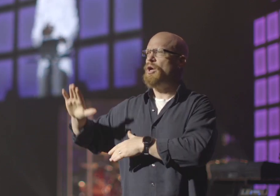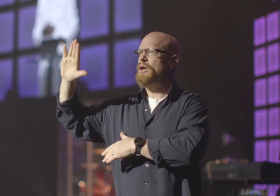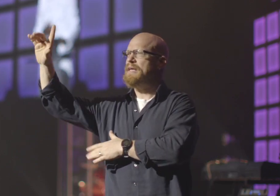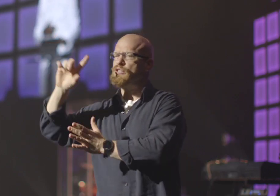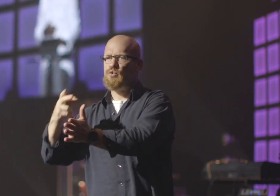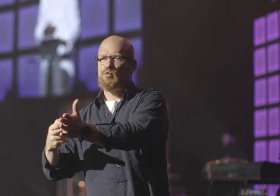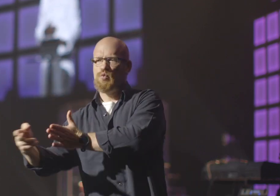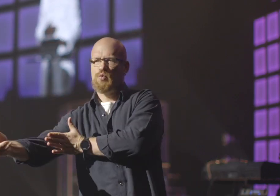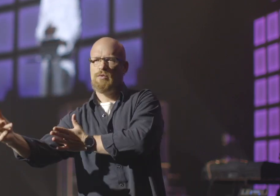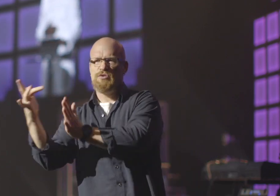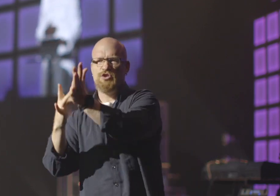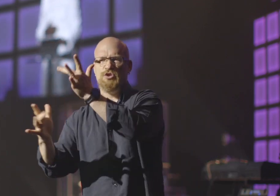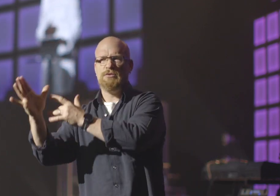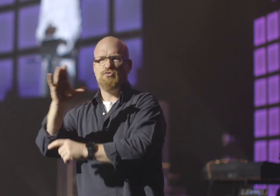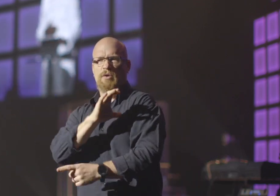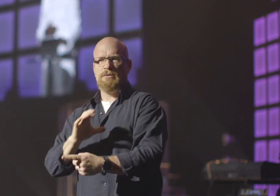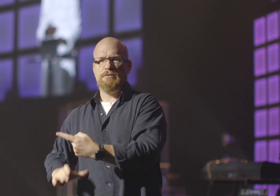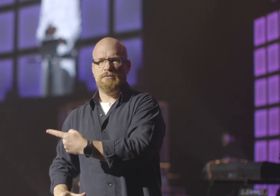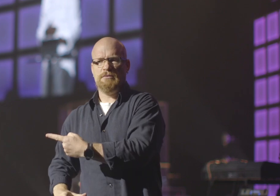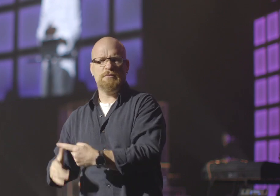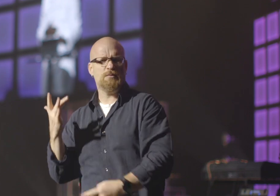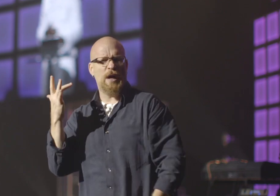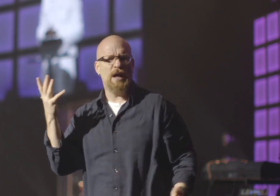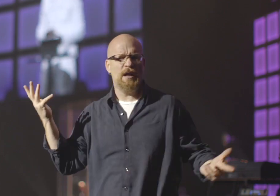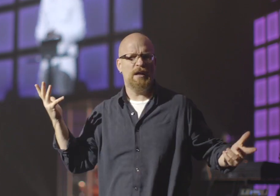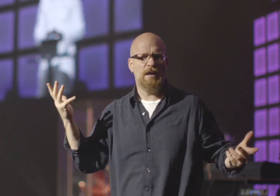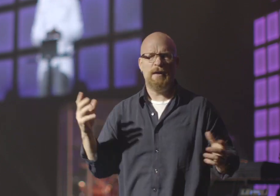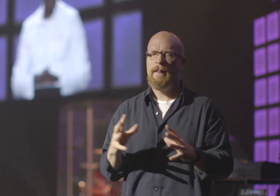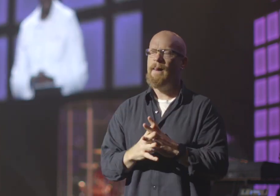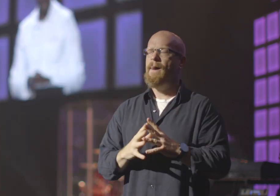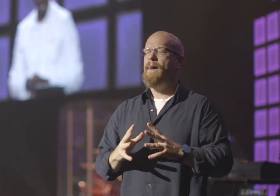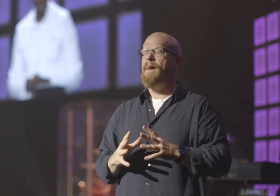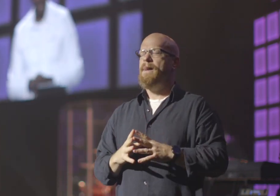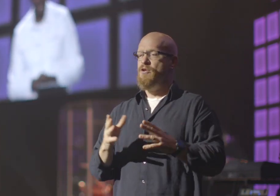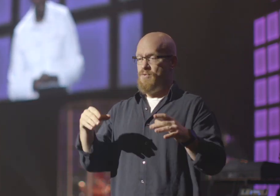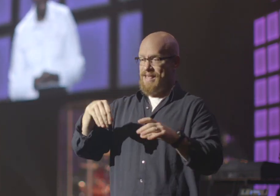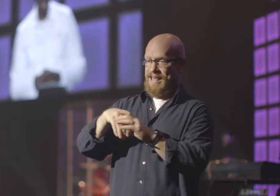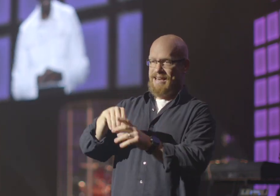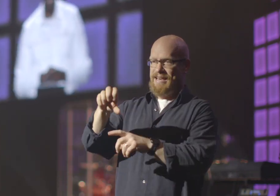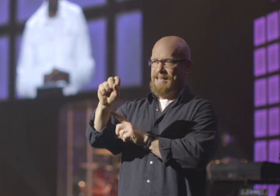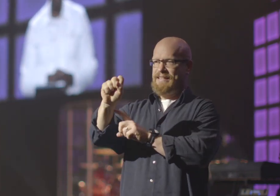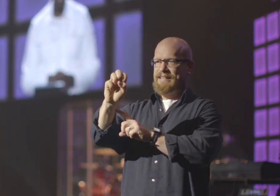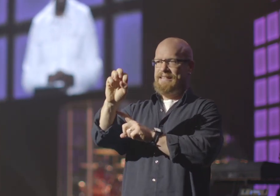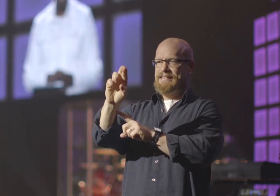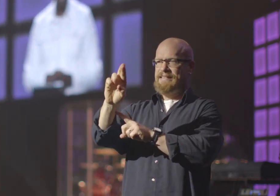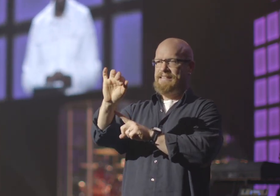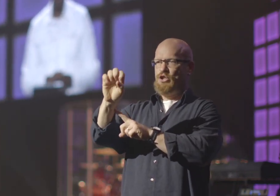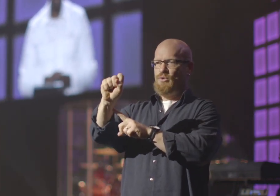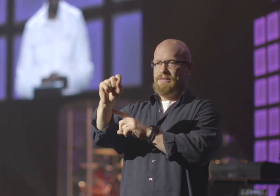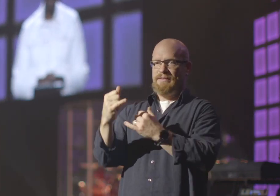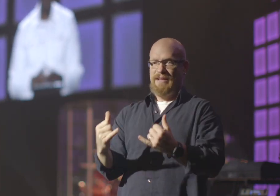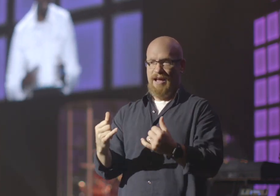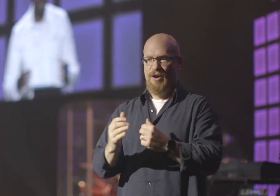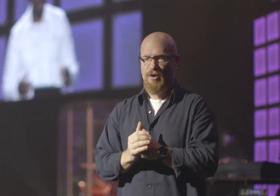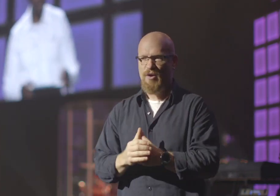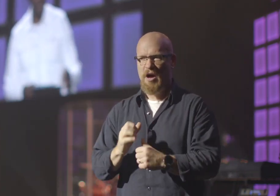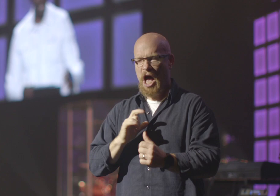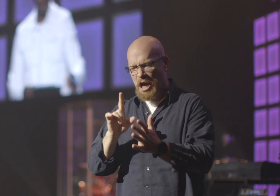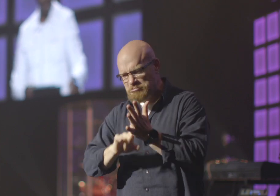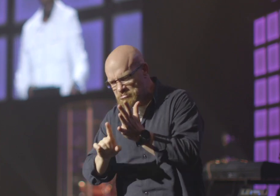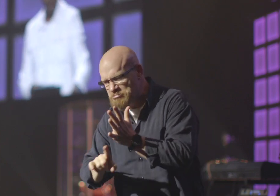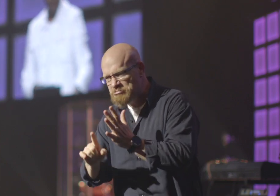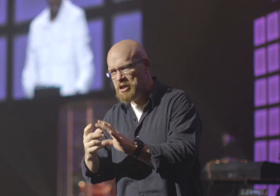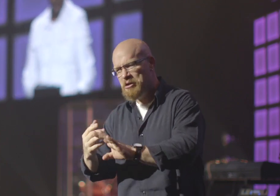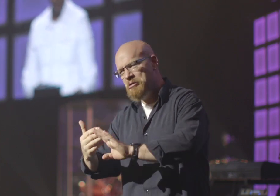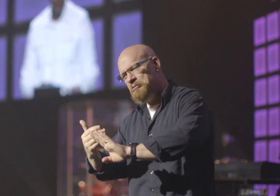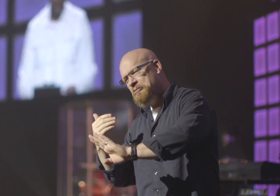Christ. And I know you guys are on this particular series. I've been kind of checking you guys out. It's been amazing. You guys have